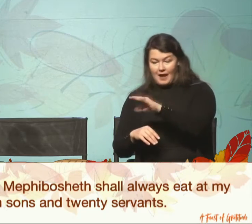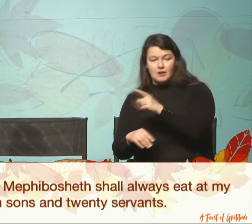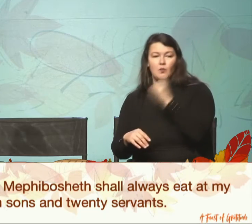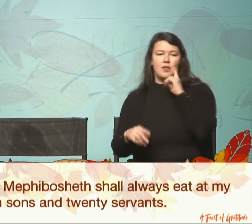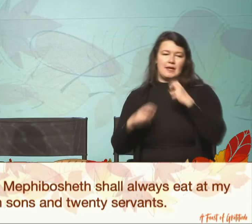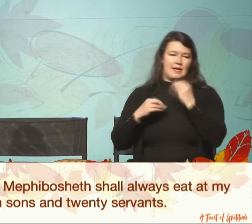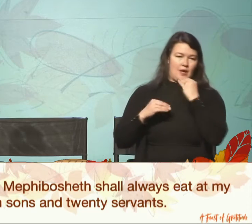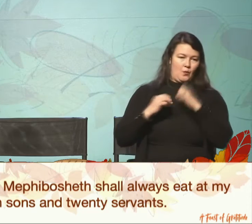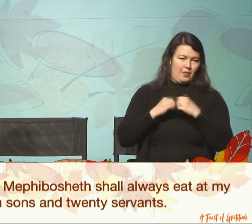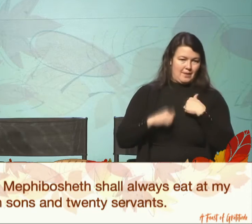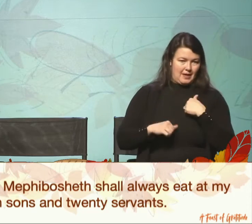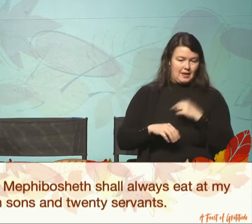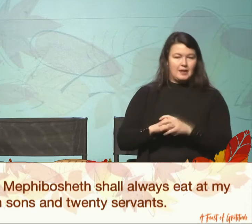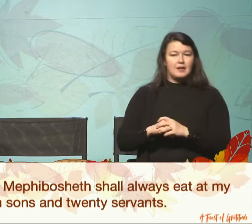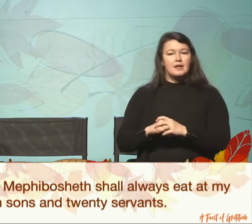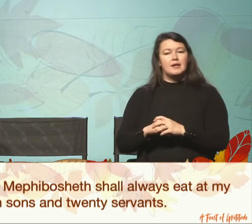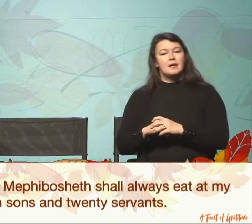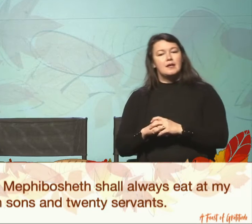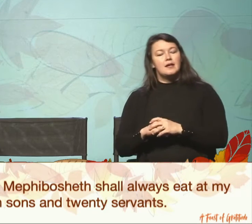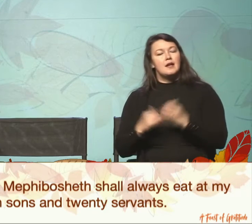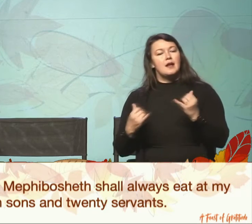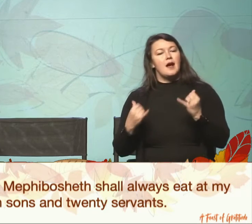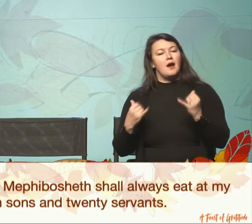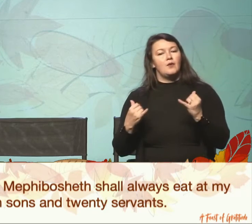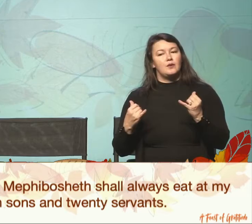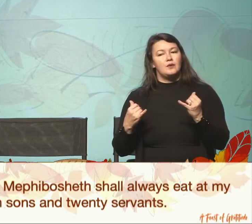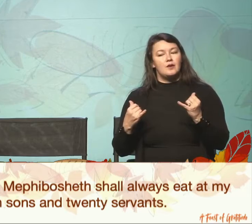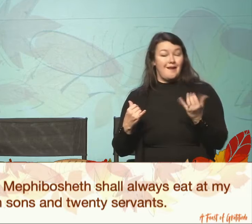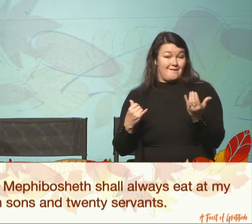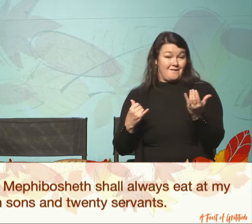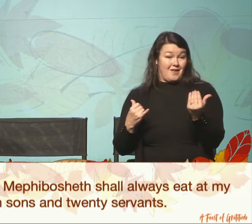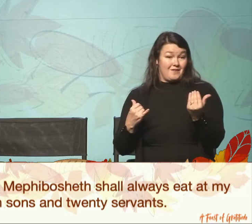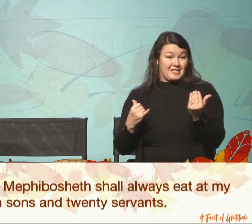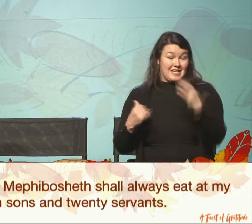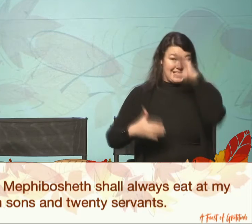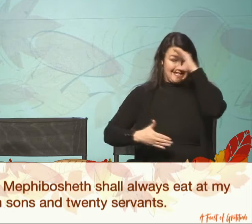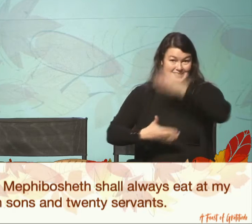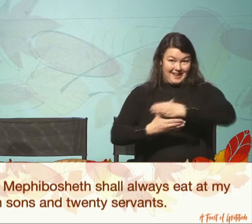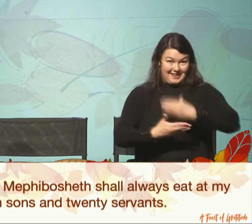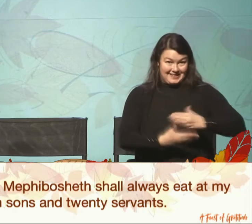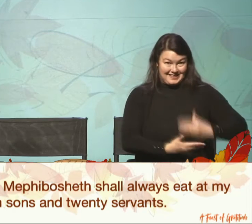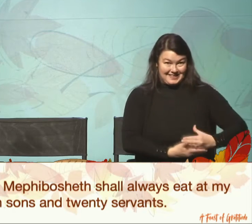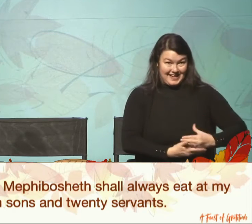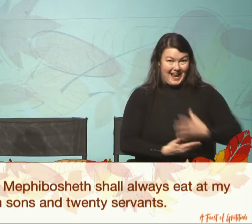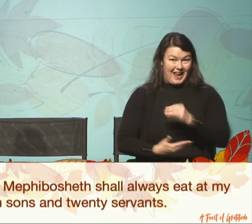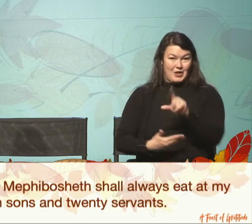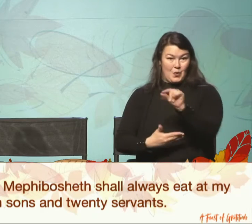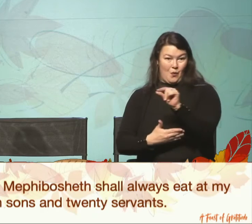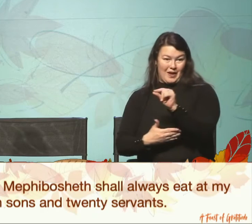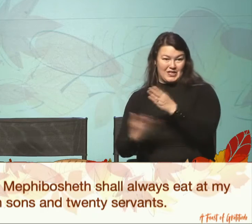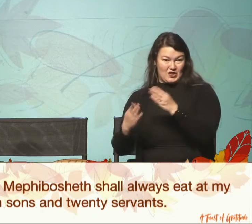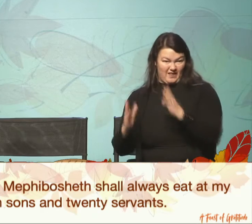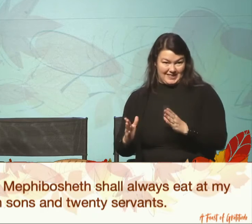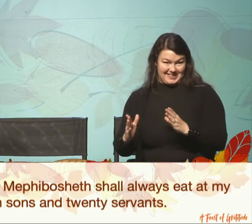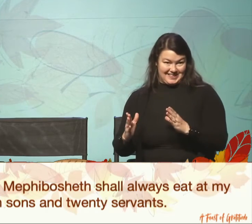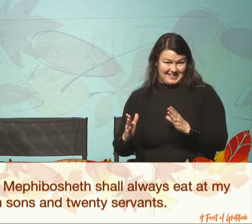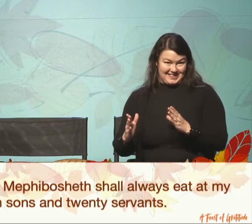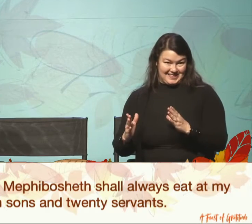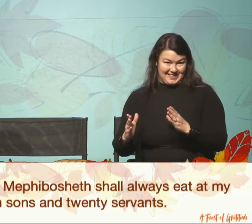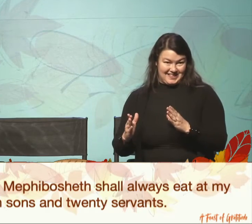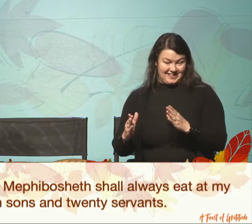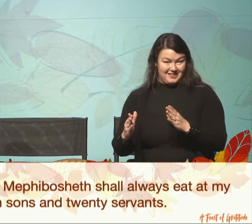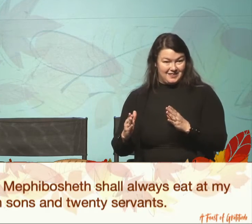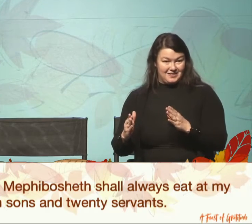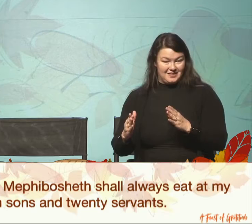happened. Now Ziba had, listen to this, 15 sons and 20 servants. 15 sons and 20